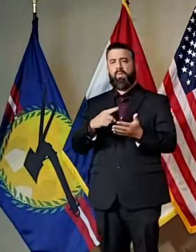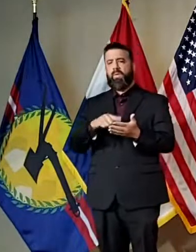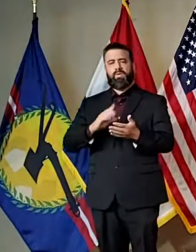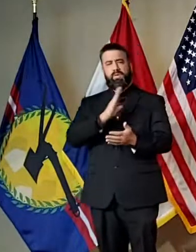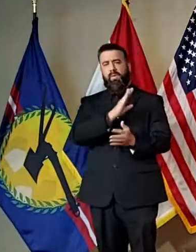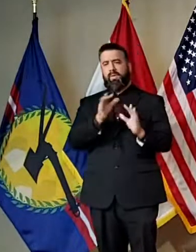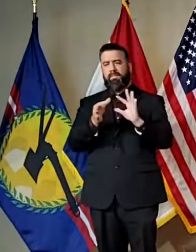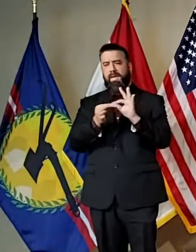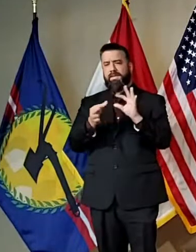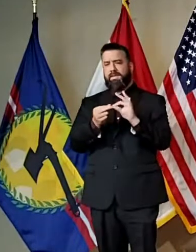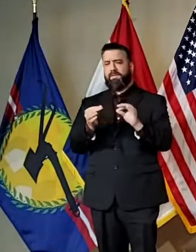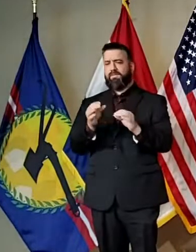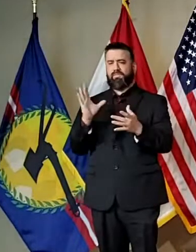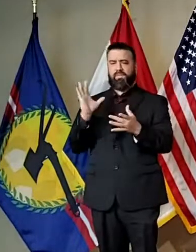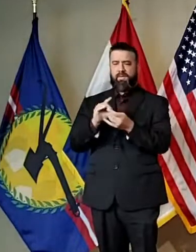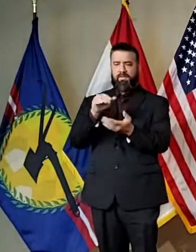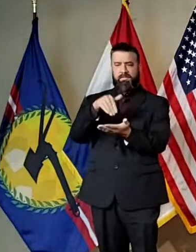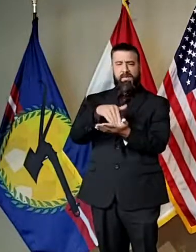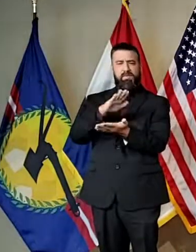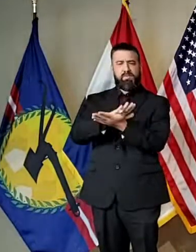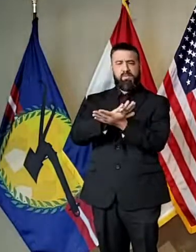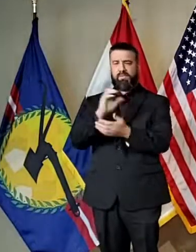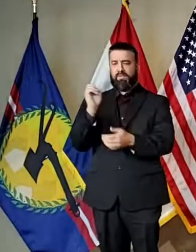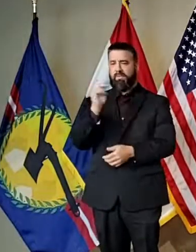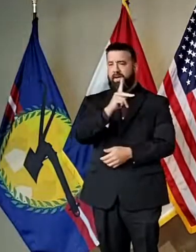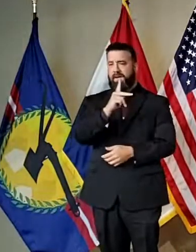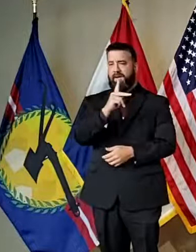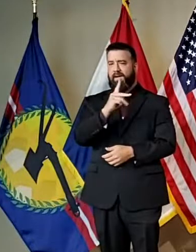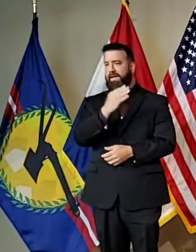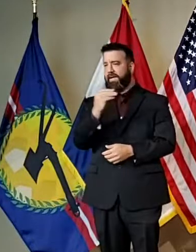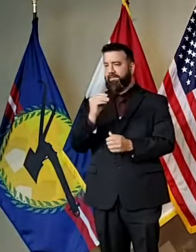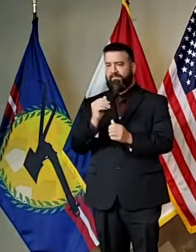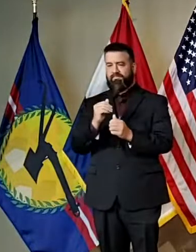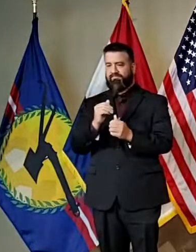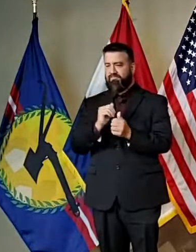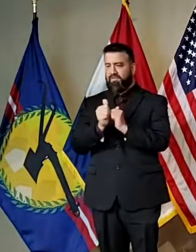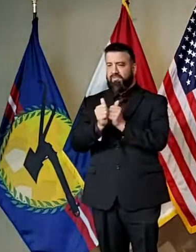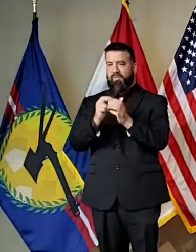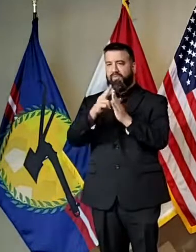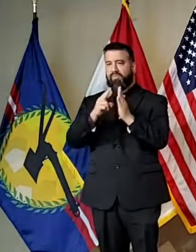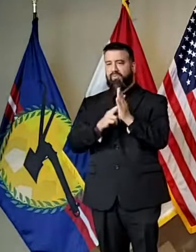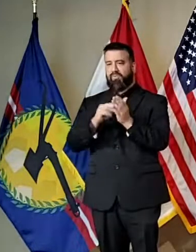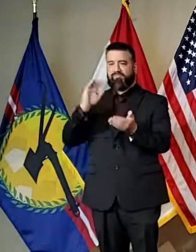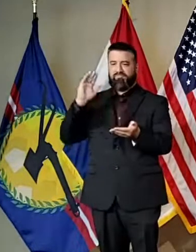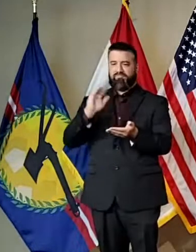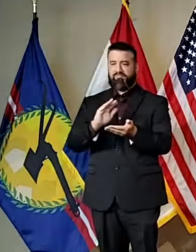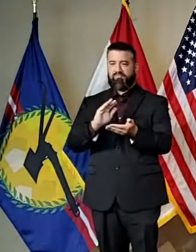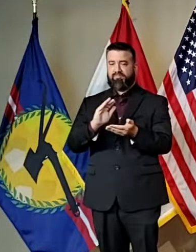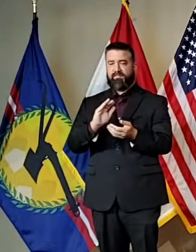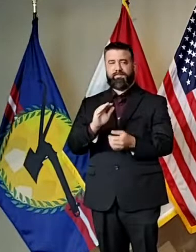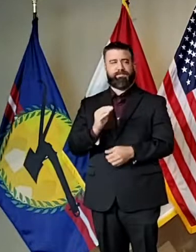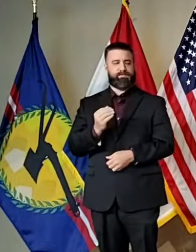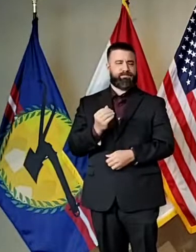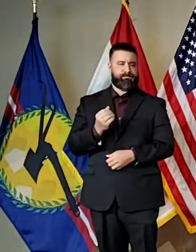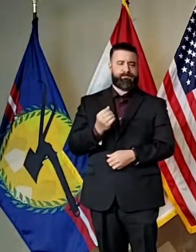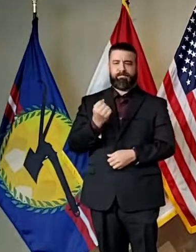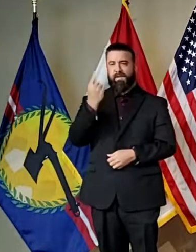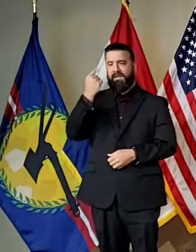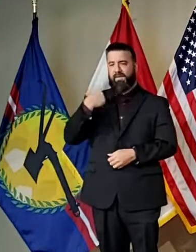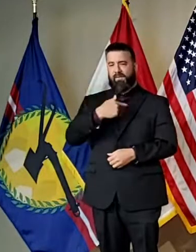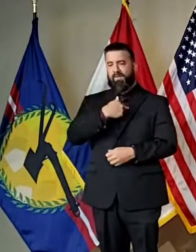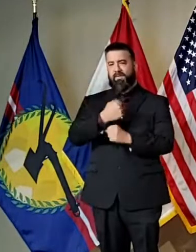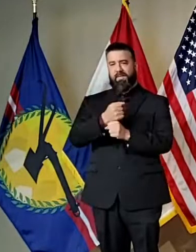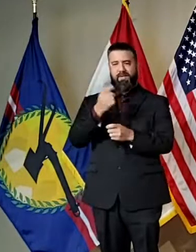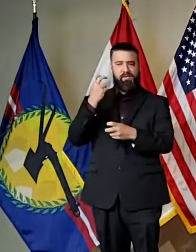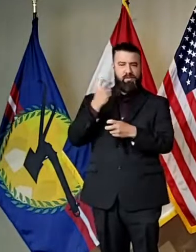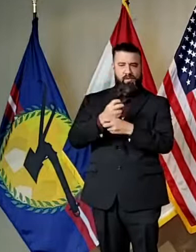message that you think this gets out there? Well, we've had to make some tough decisions in St. Louis County, and it's left us in a better place.